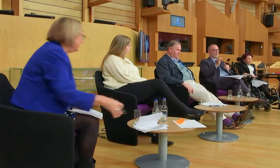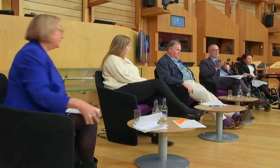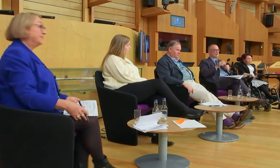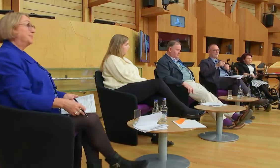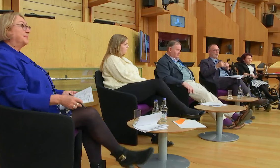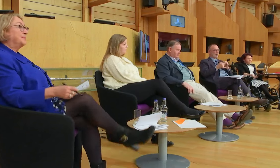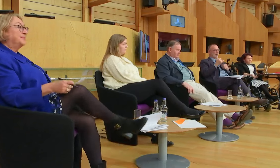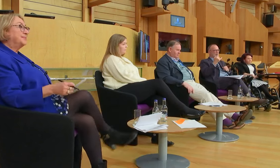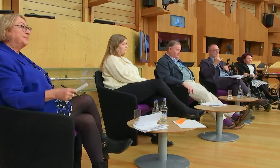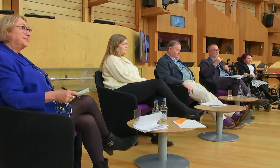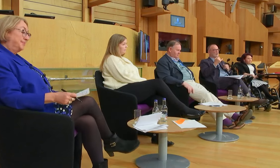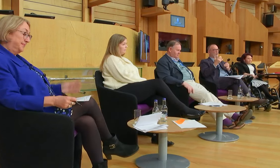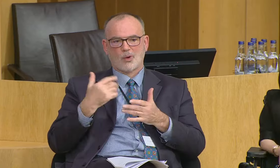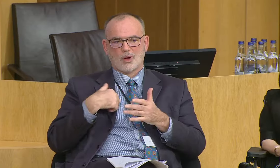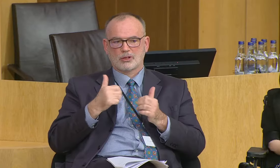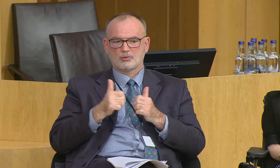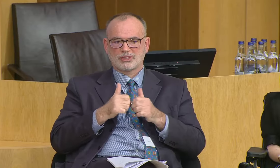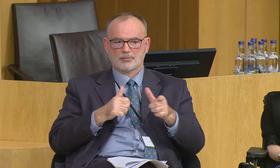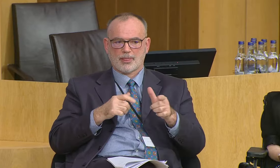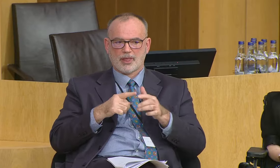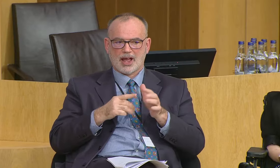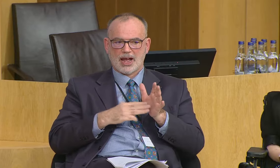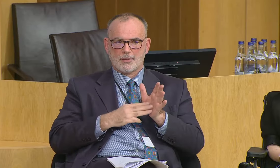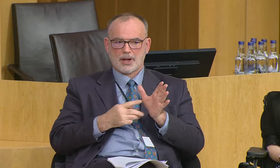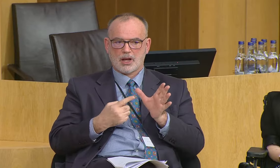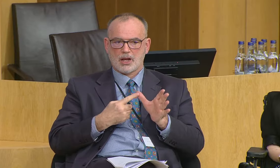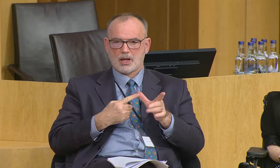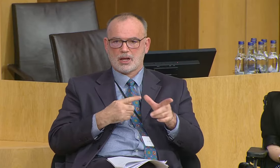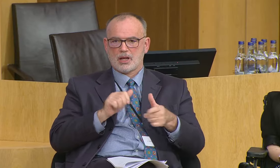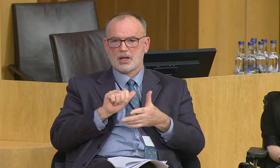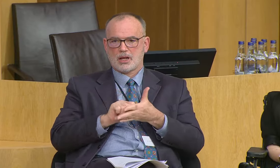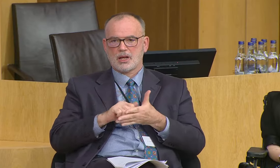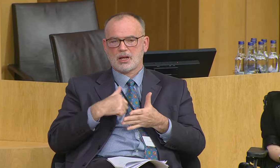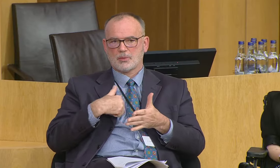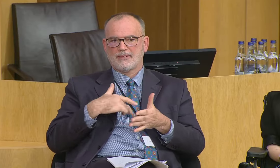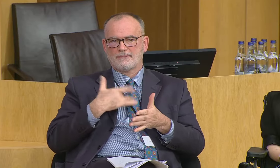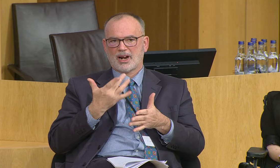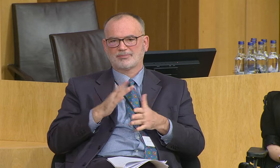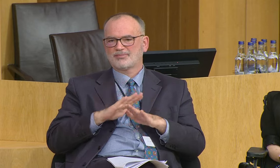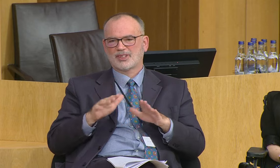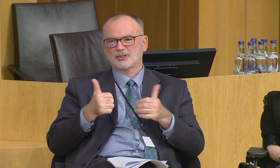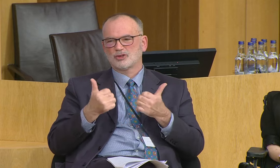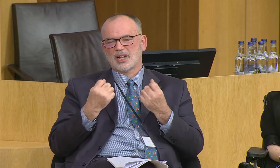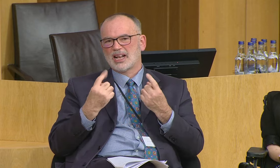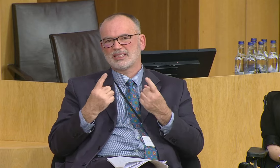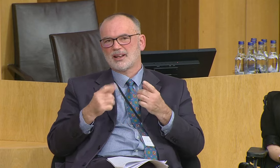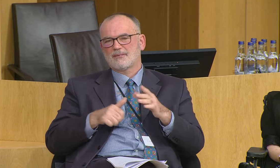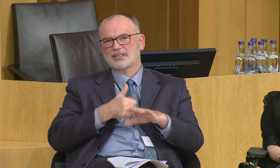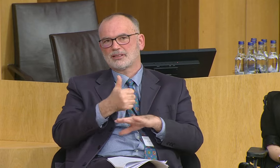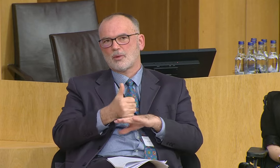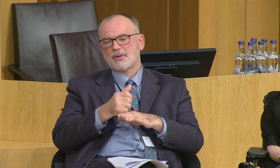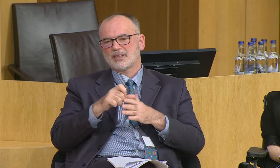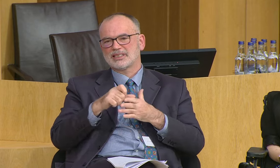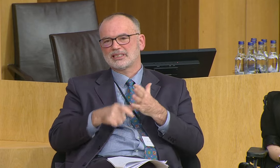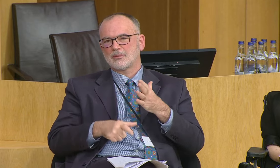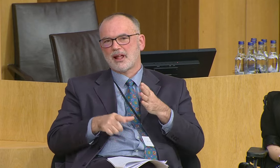Thank you. I think that's an excellent question to end on, actually. I completely agree with what Emma has said. I feel that it's not